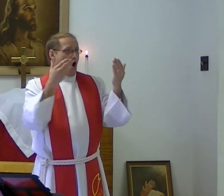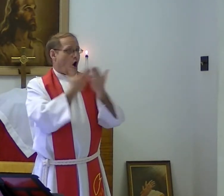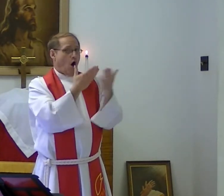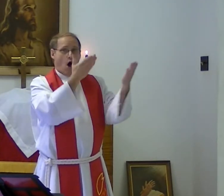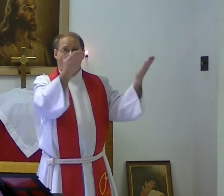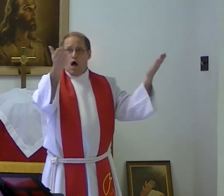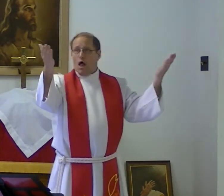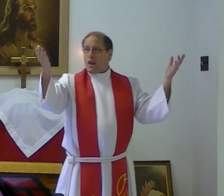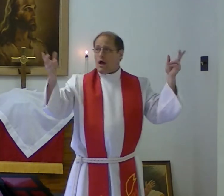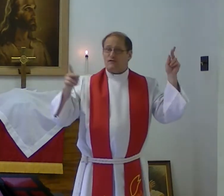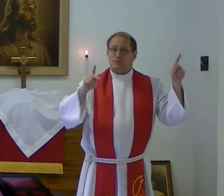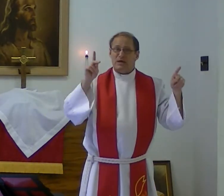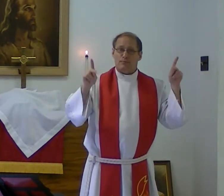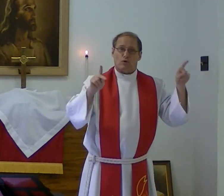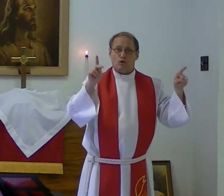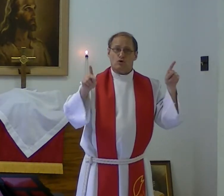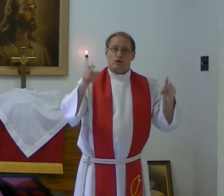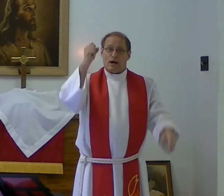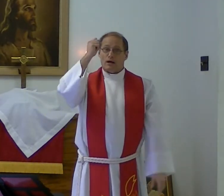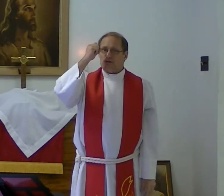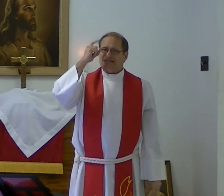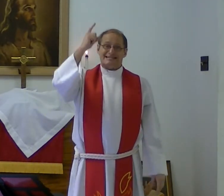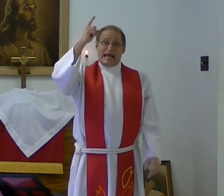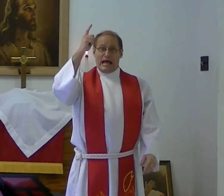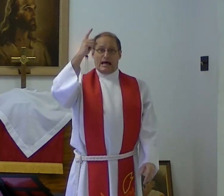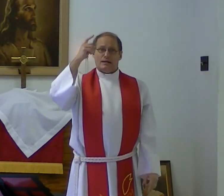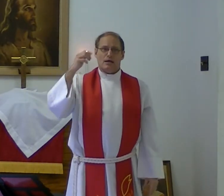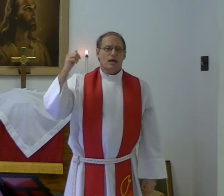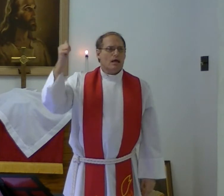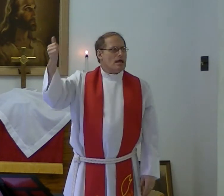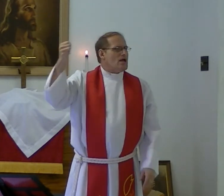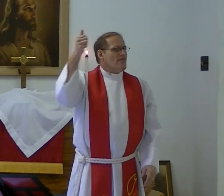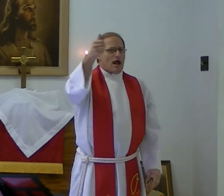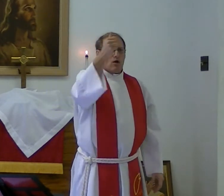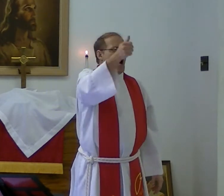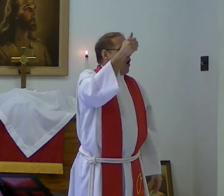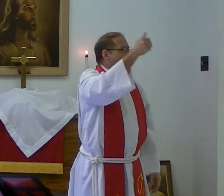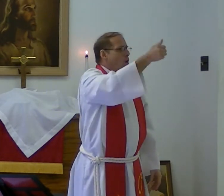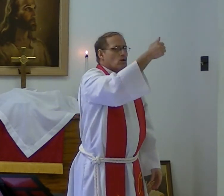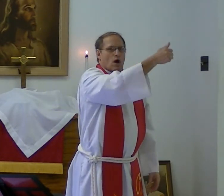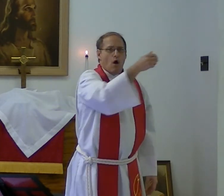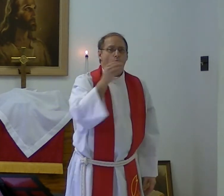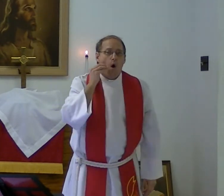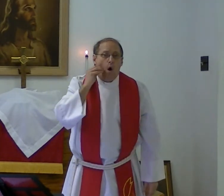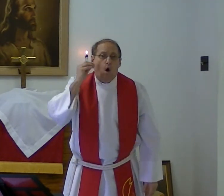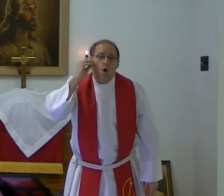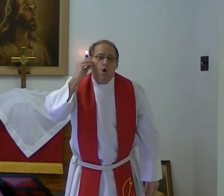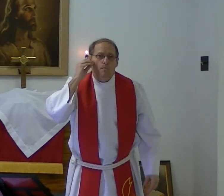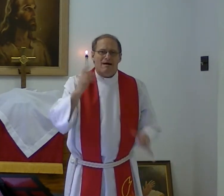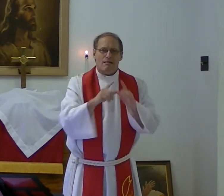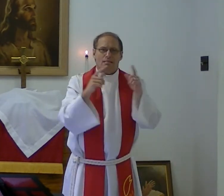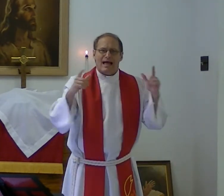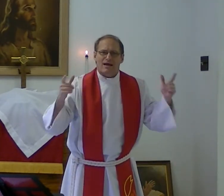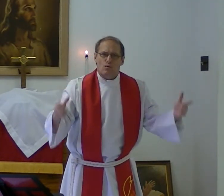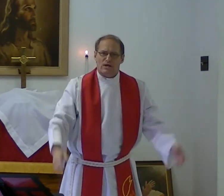all of the people could understand in their own home language.